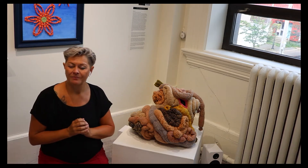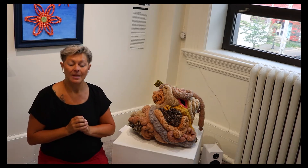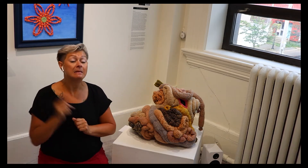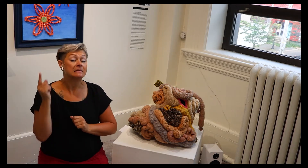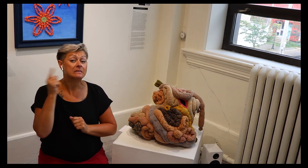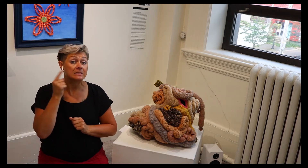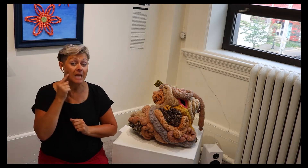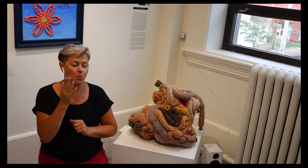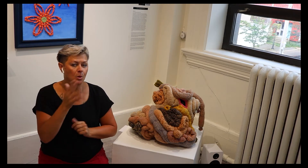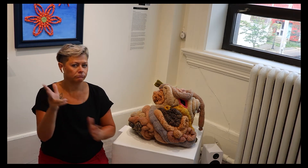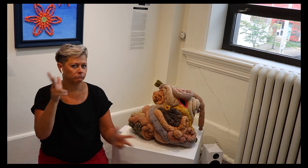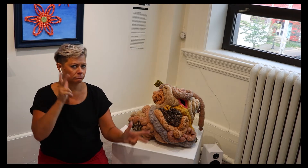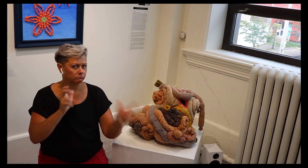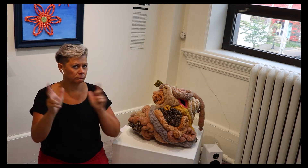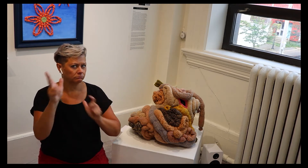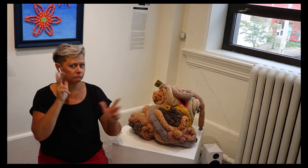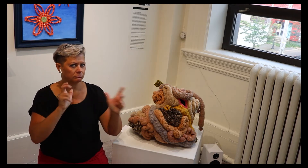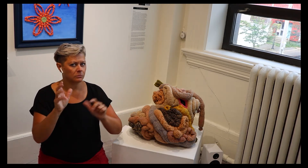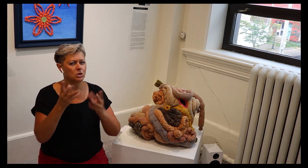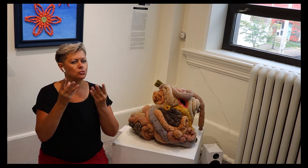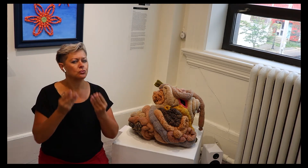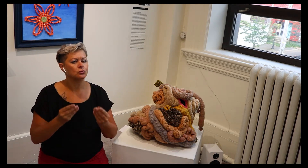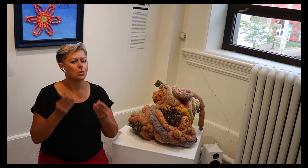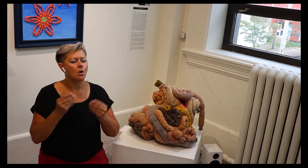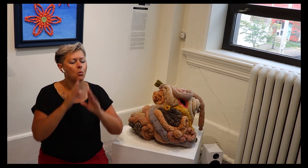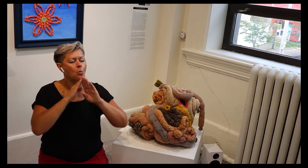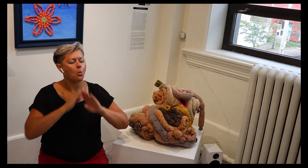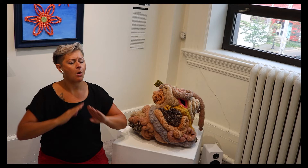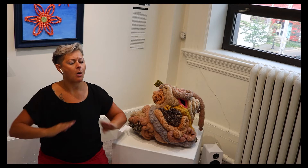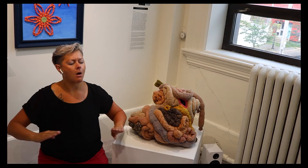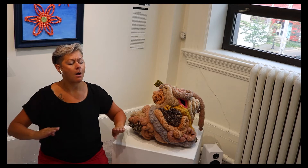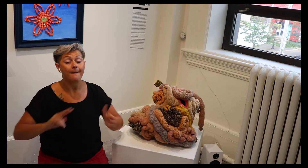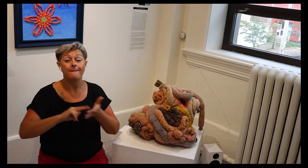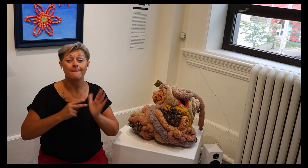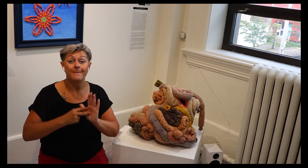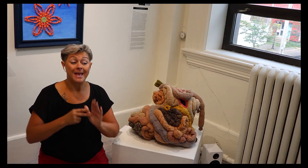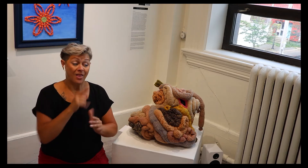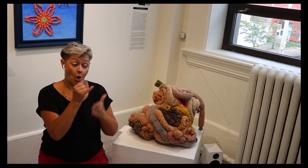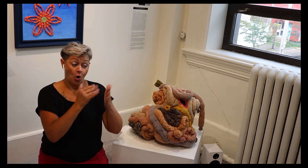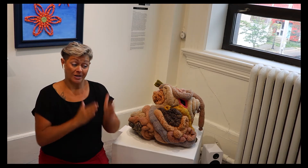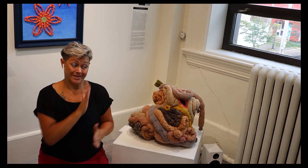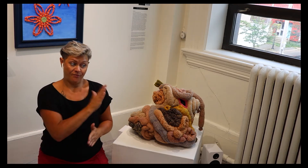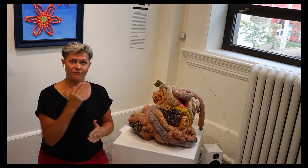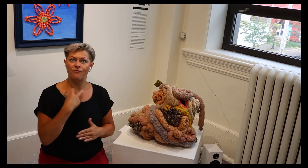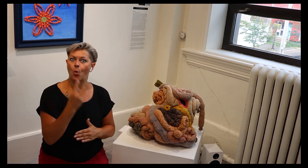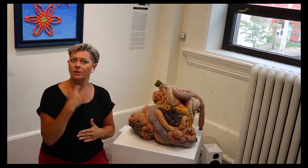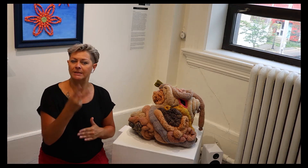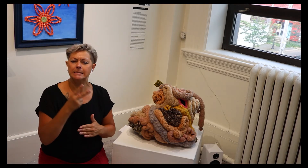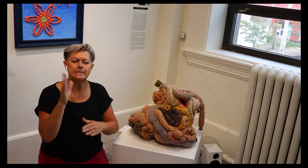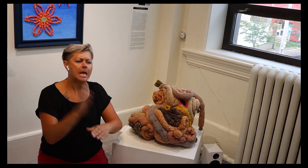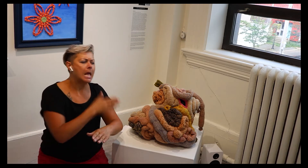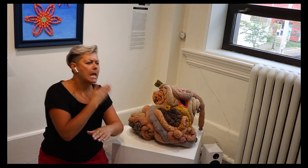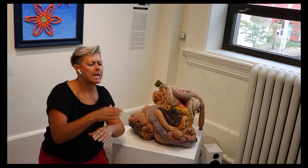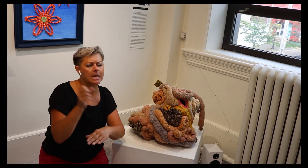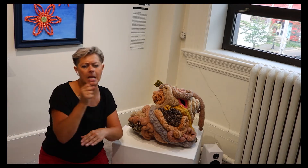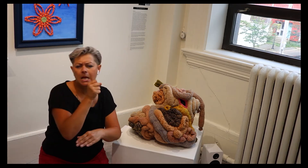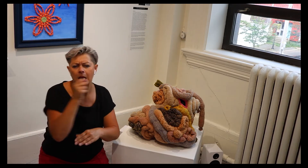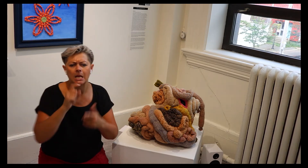softly in the background, made up of multiple layers of the artist's voice. Singing, whispering, humming,